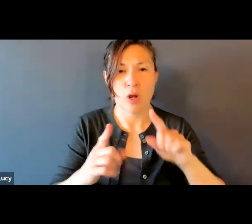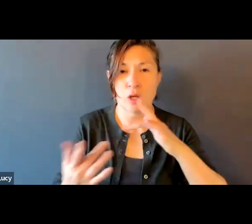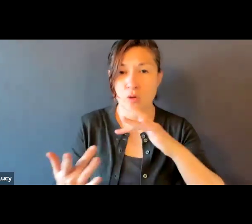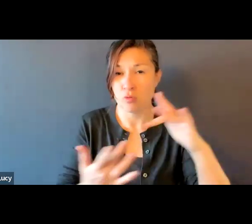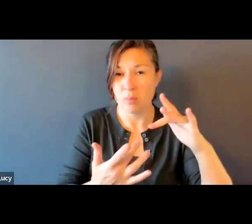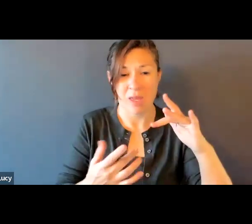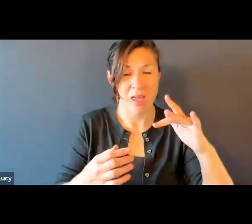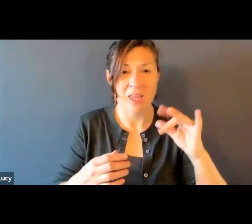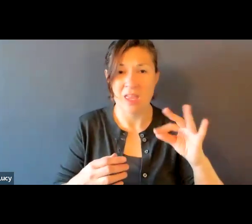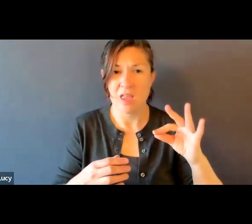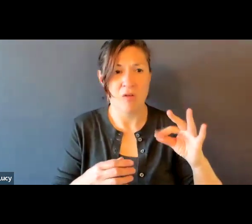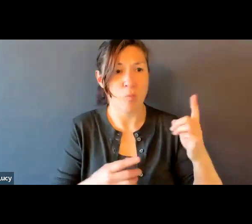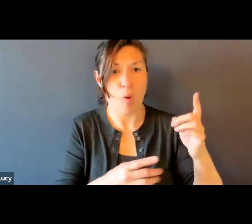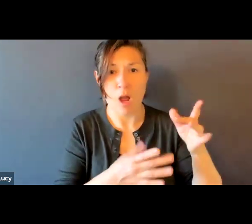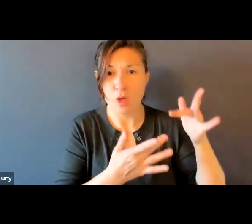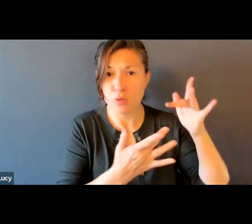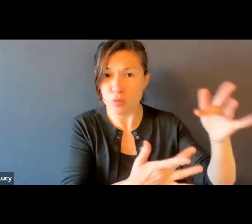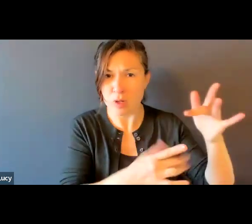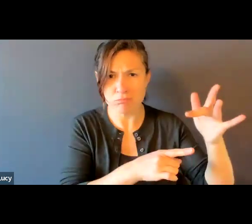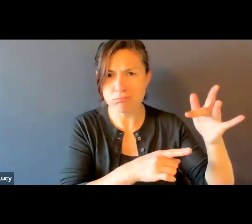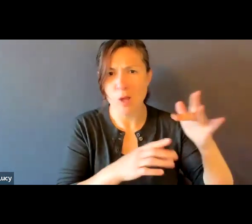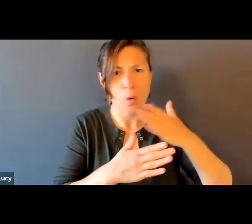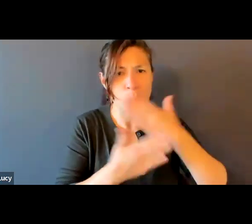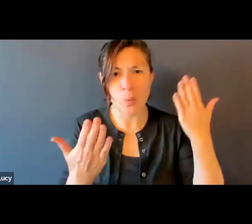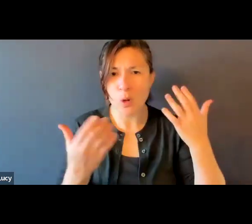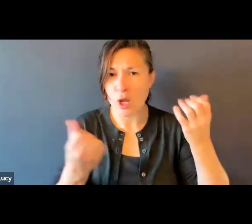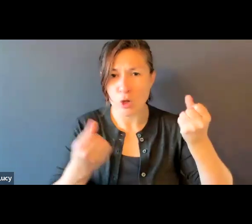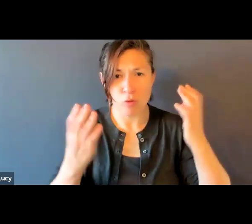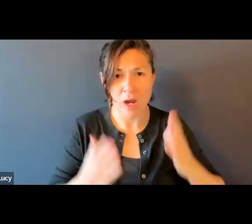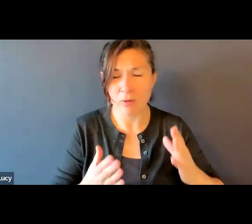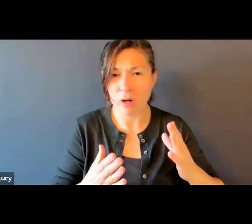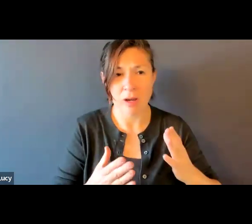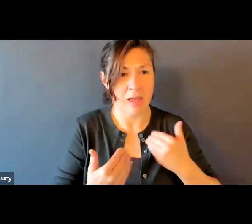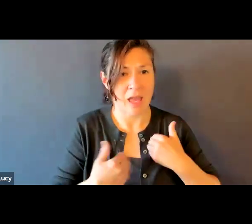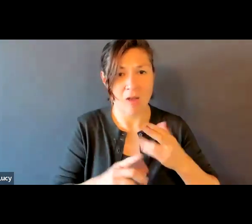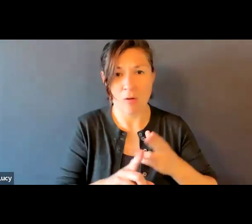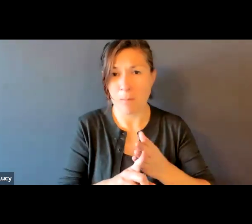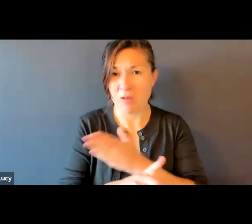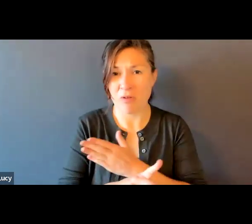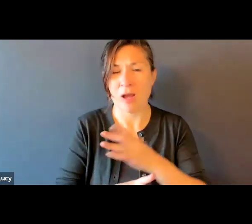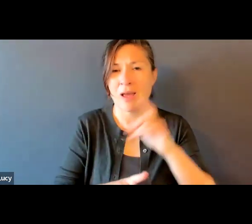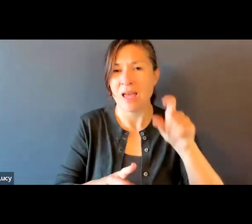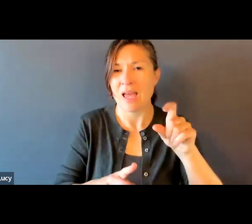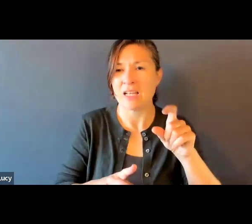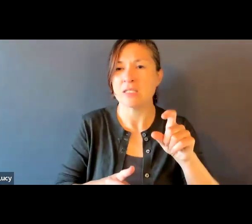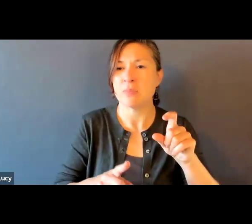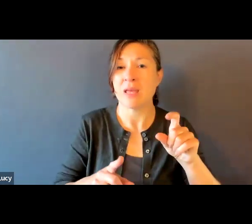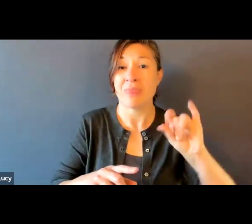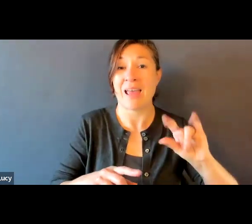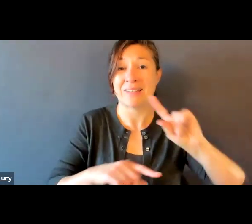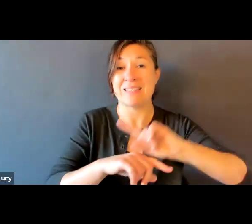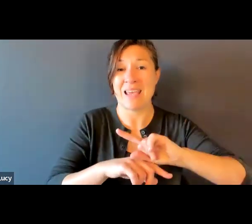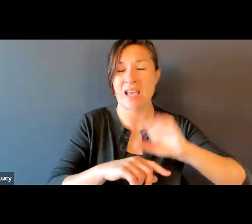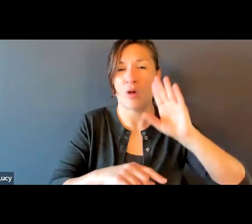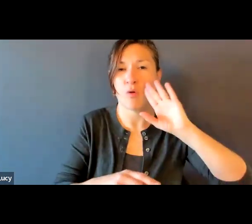have a driver assigned in advance and it has to go into what we call the daily standby bid, where standby